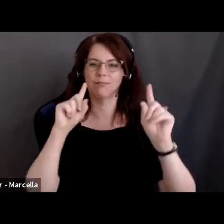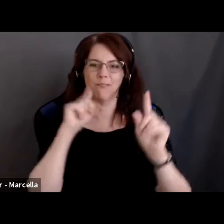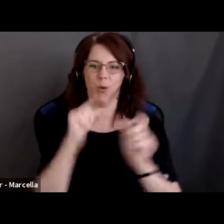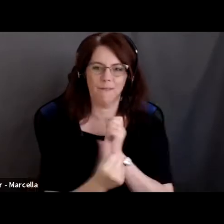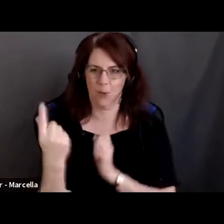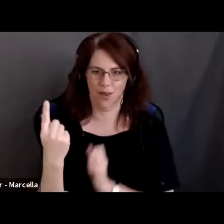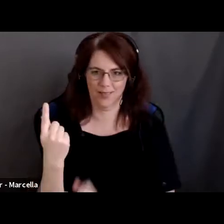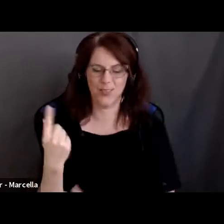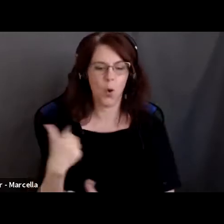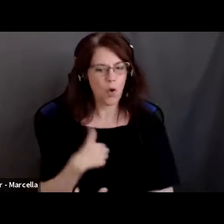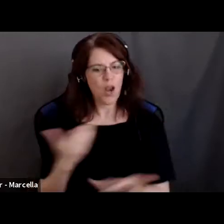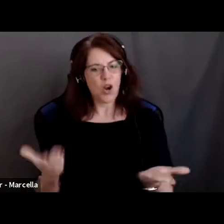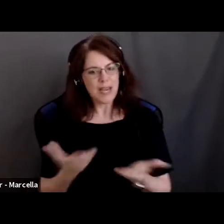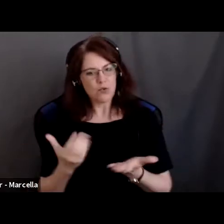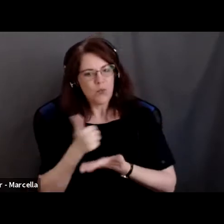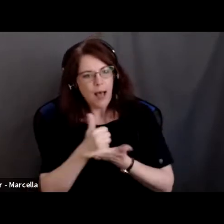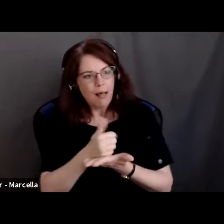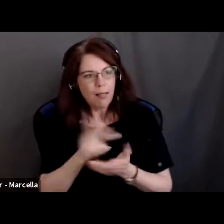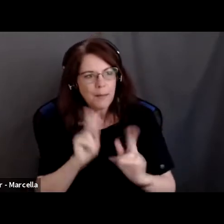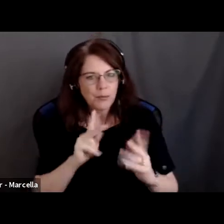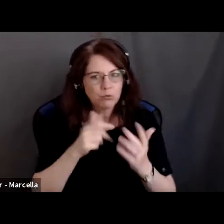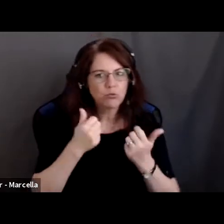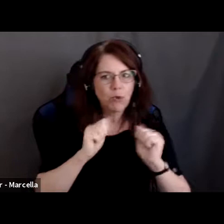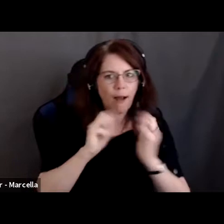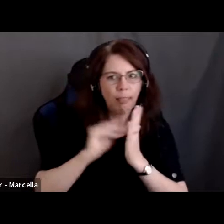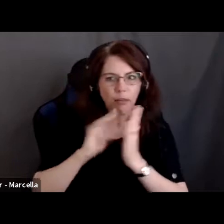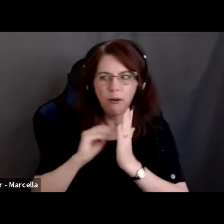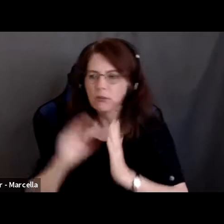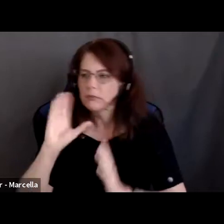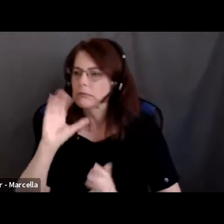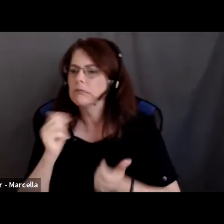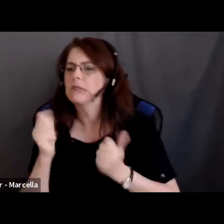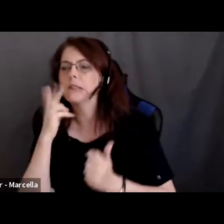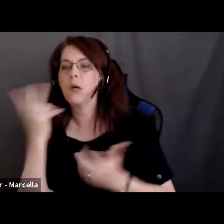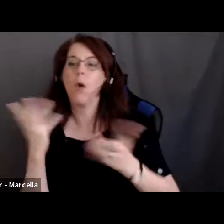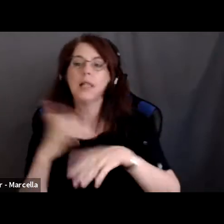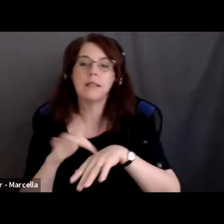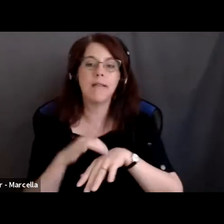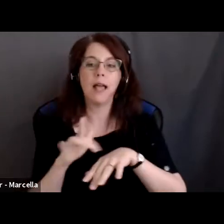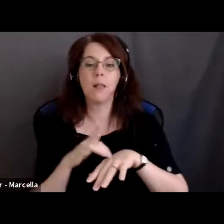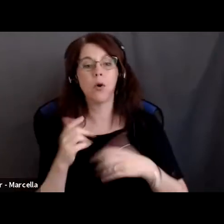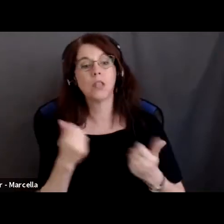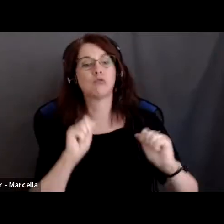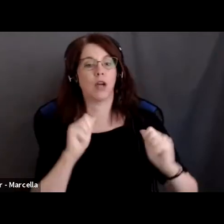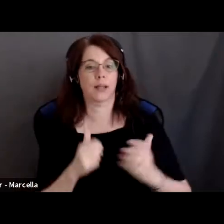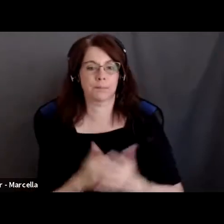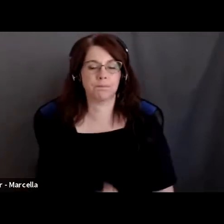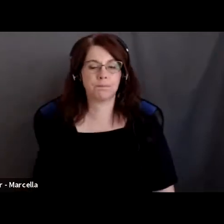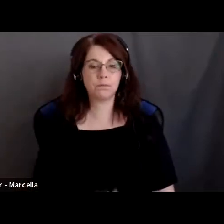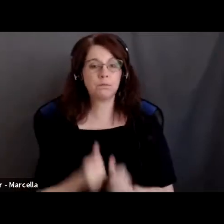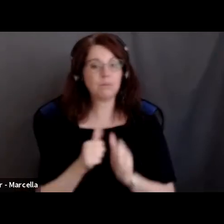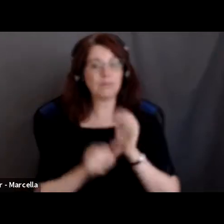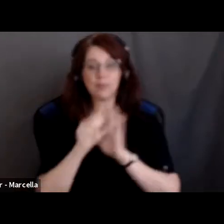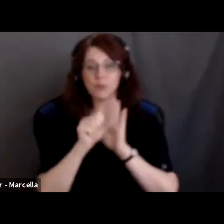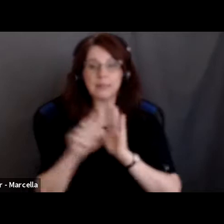we're there to help people learn and to explore the options that are available to them. And every state and